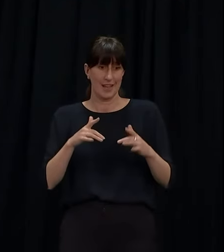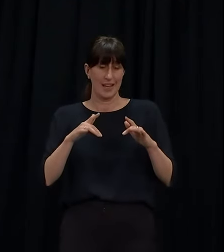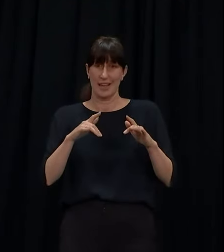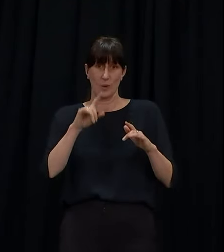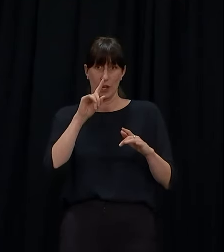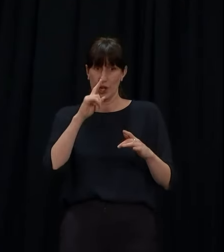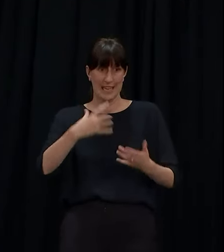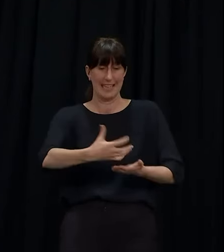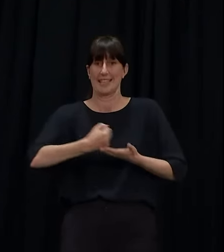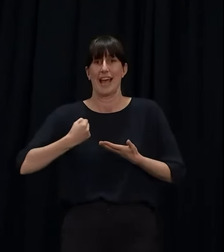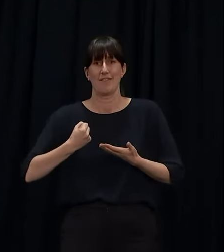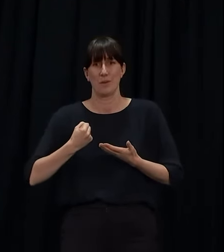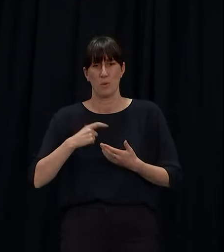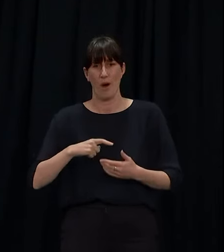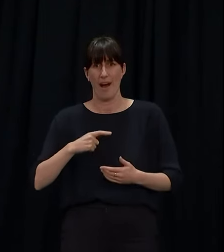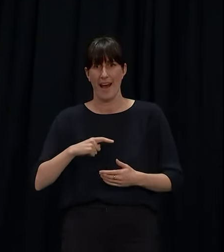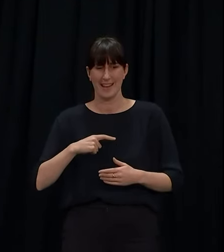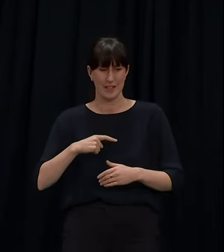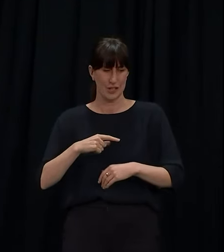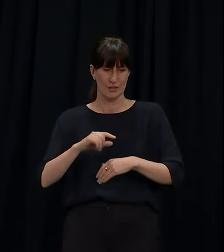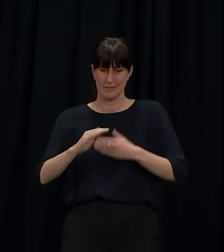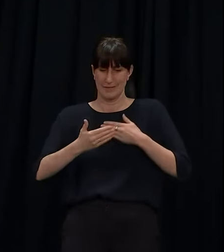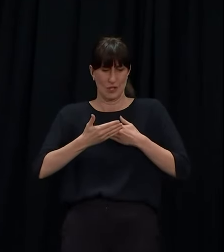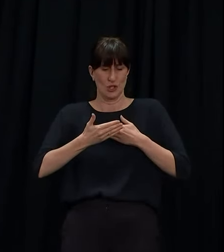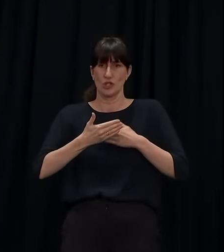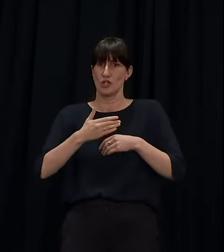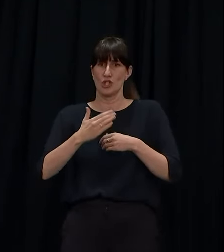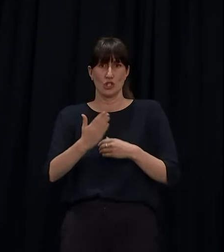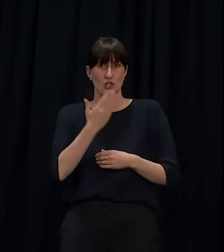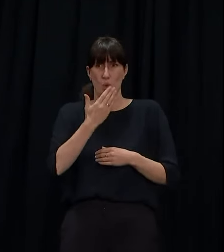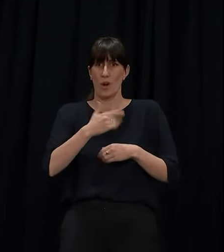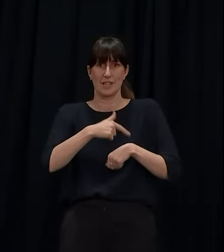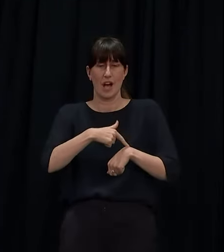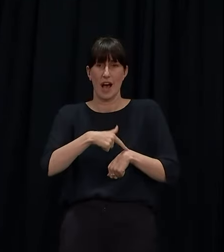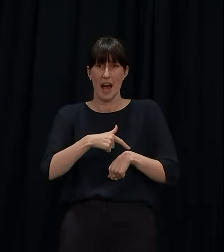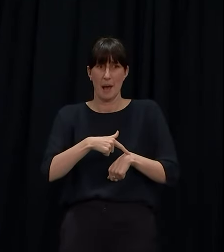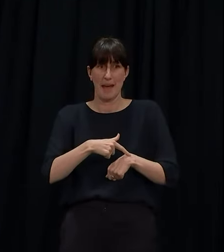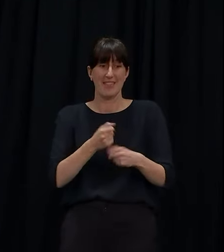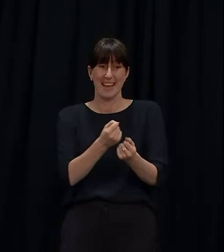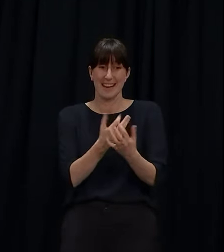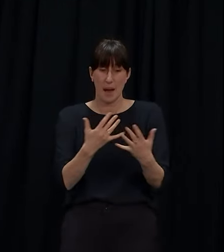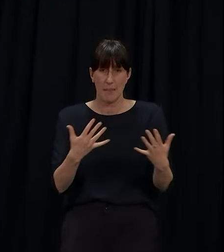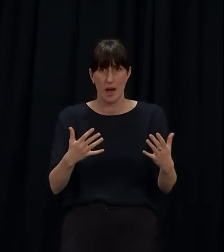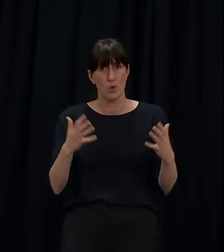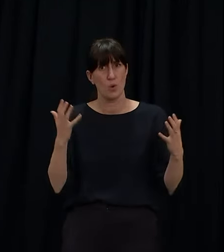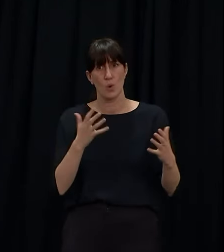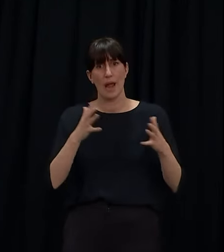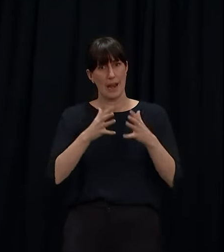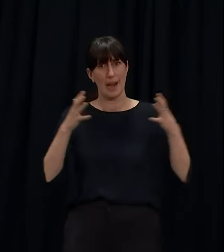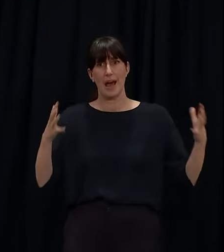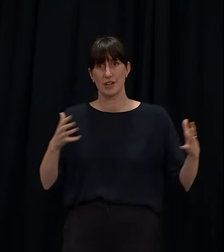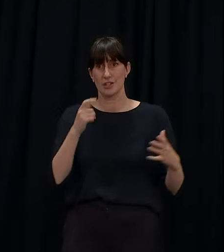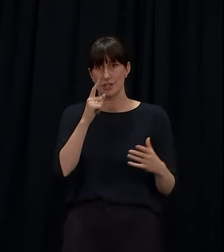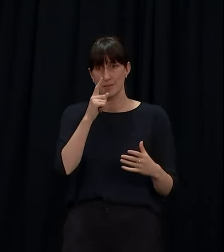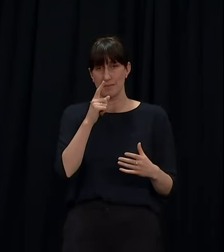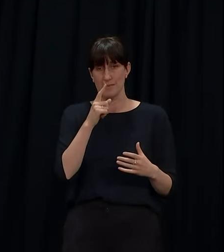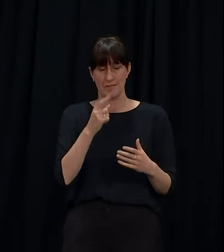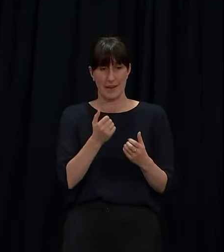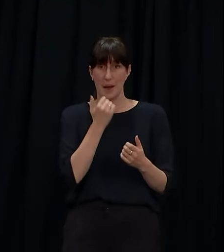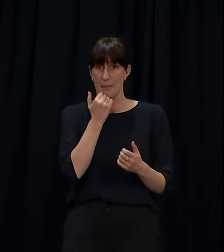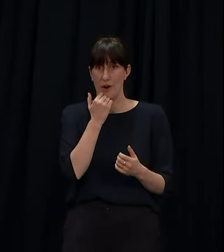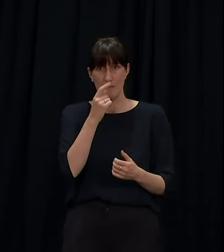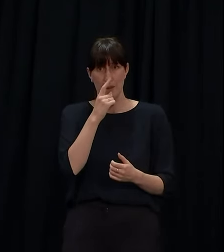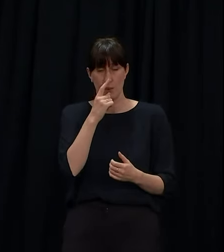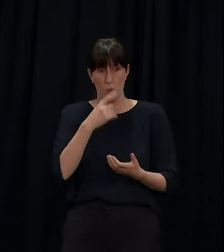was very short. The number of people seeking to leave was enormous. I think it'll be clear at the conclusion of this